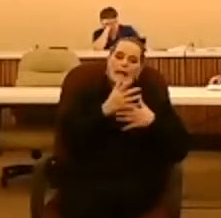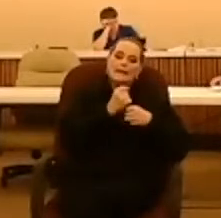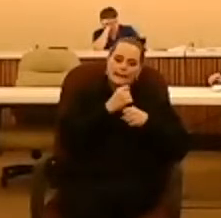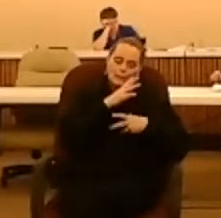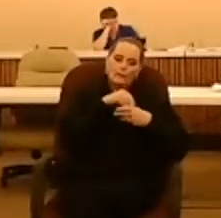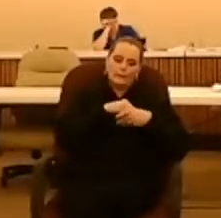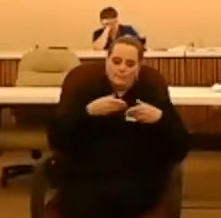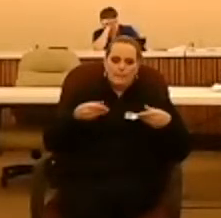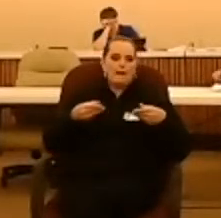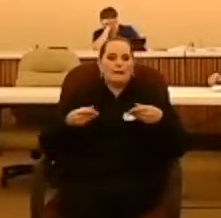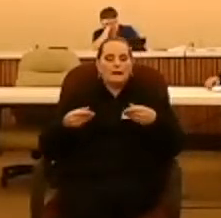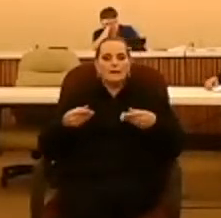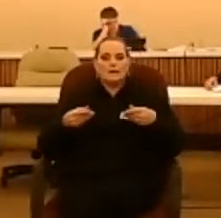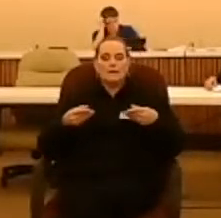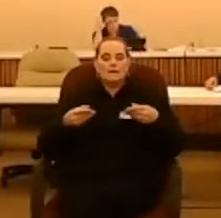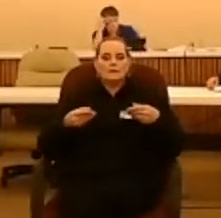packet.